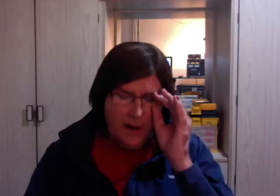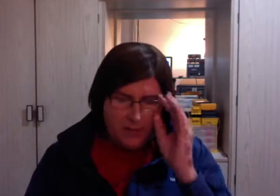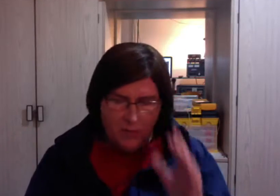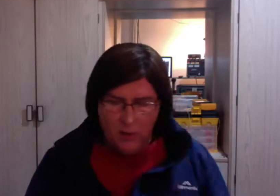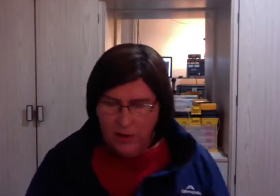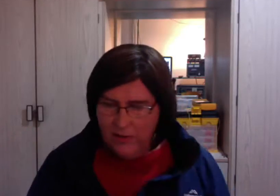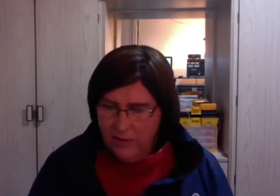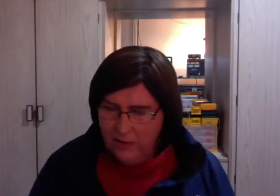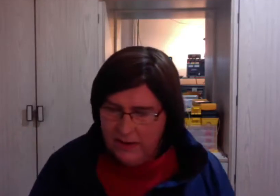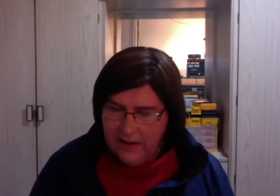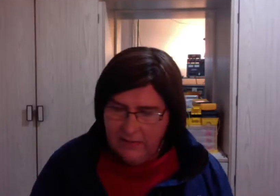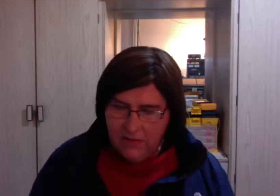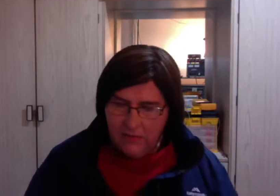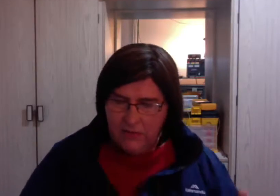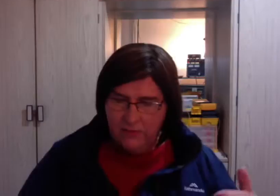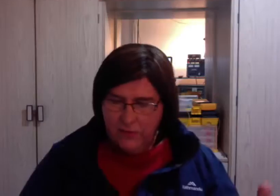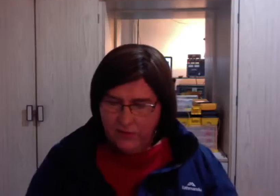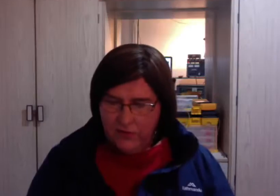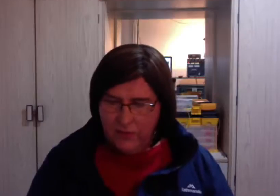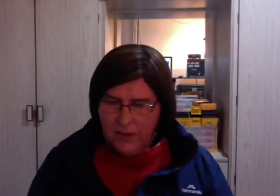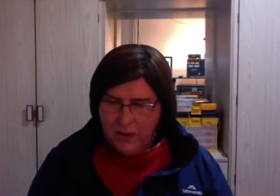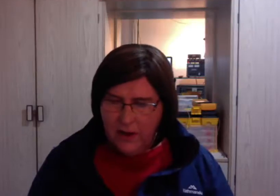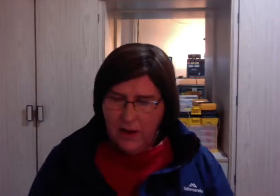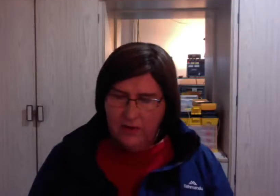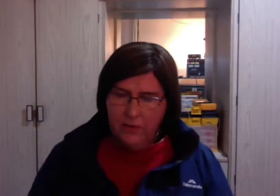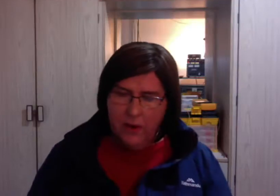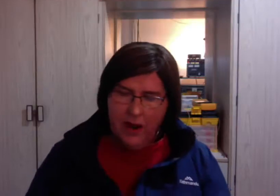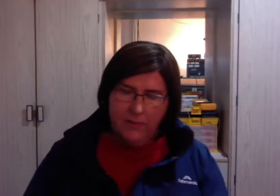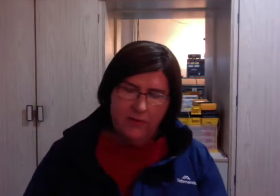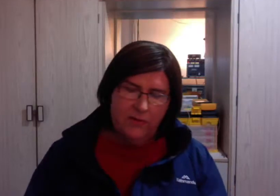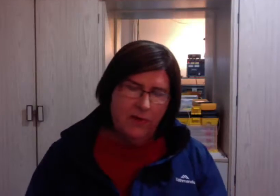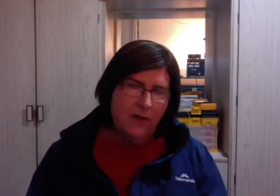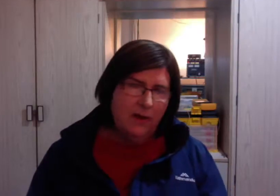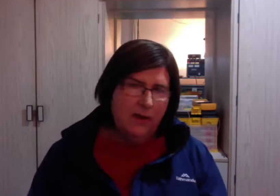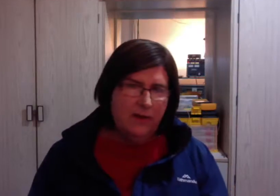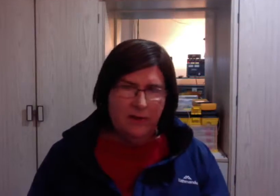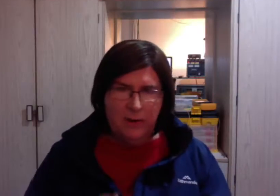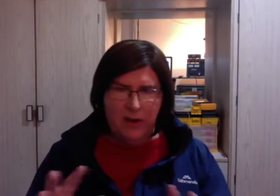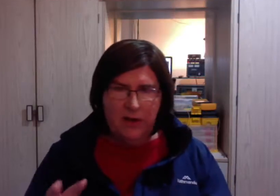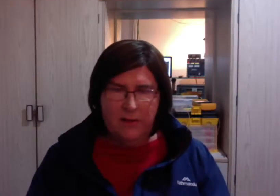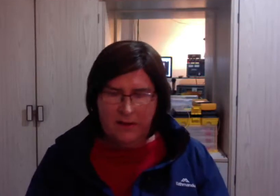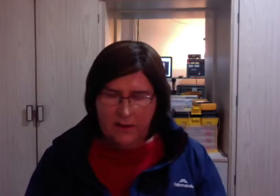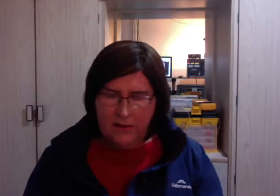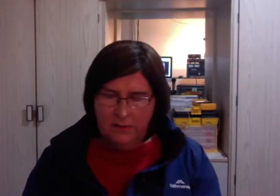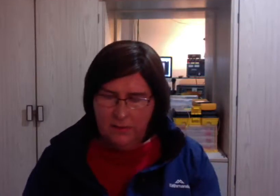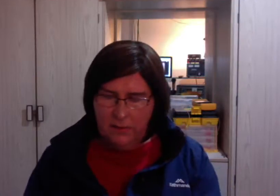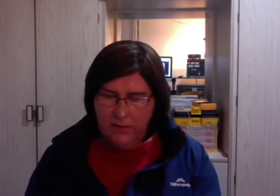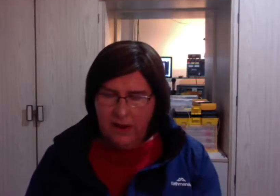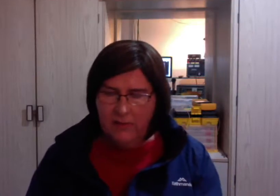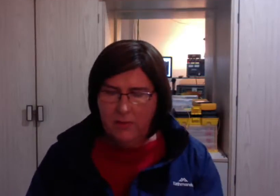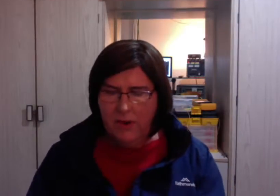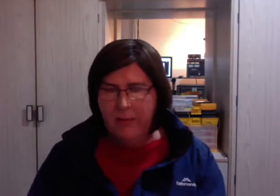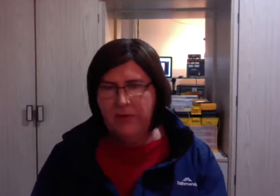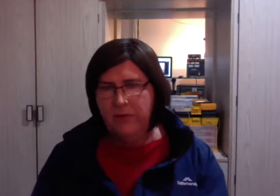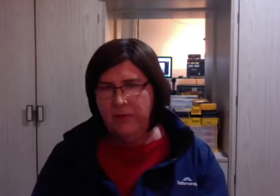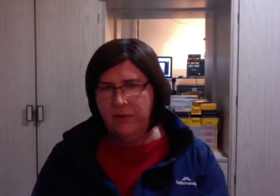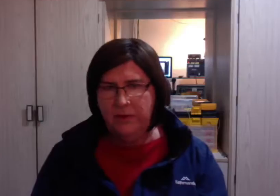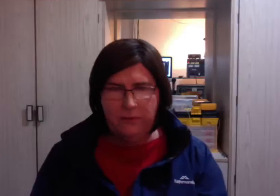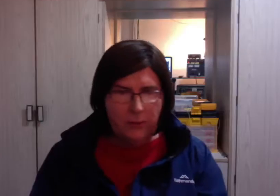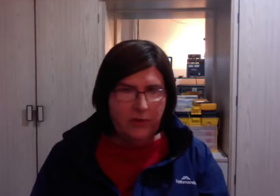happened was they'd left the original fuel system in. So what happens is, and I won't go into the technical side of it, but what happens is the fuel was